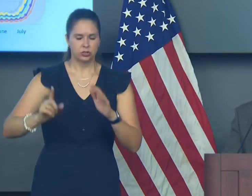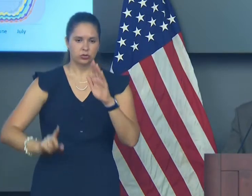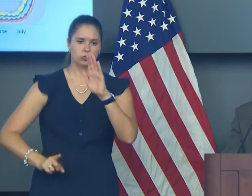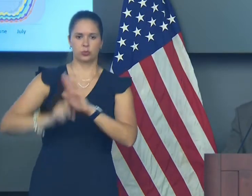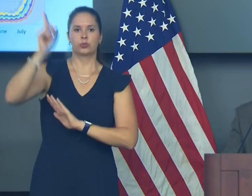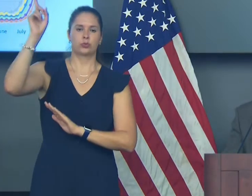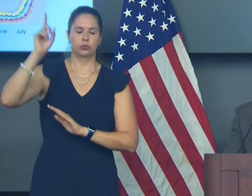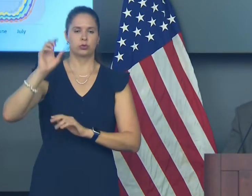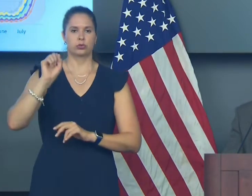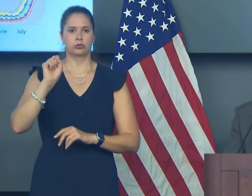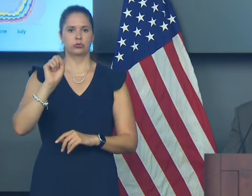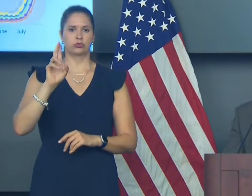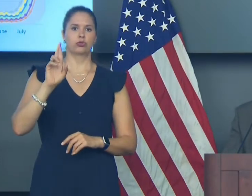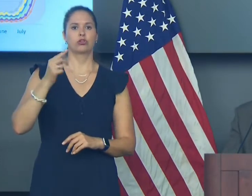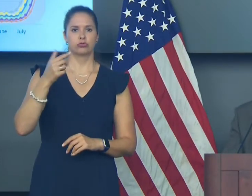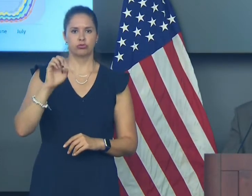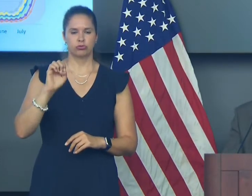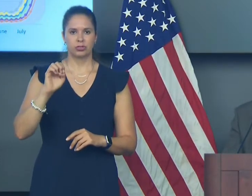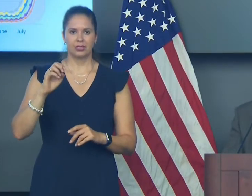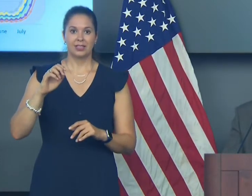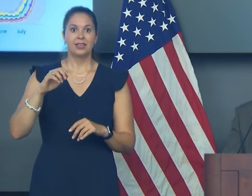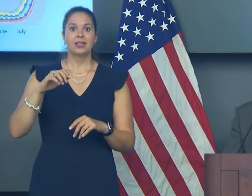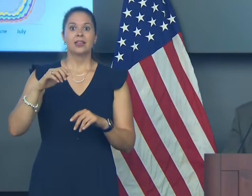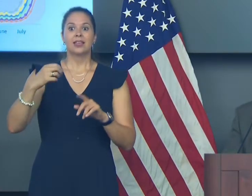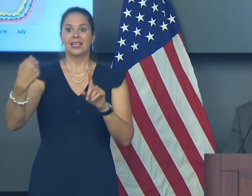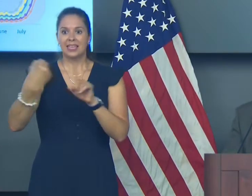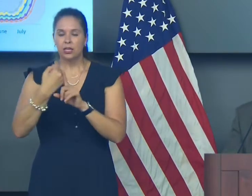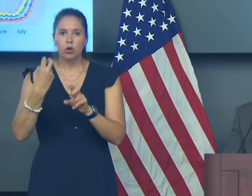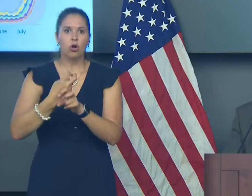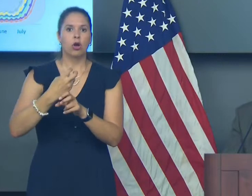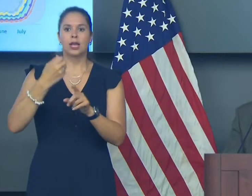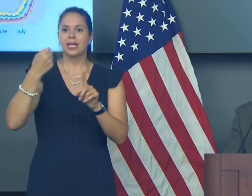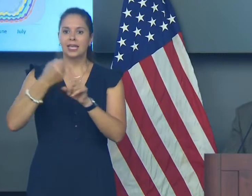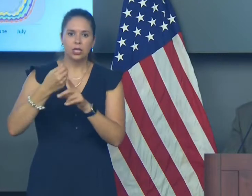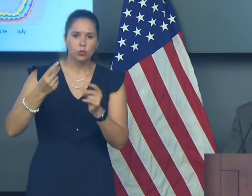surge from hitting us so hard so quickly.